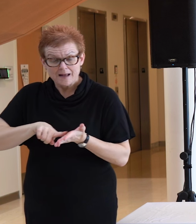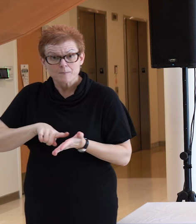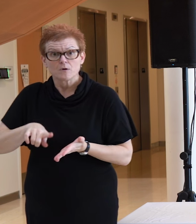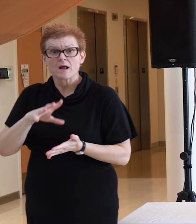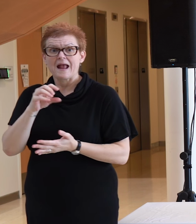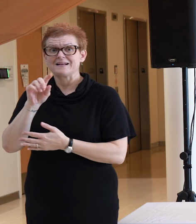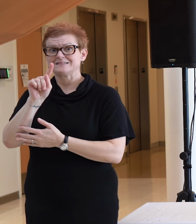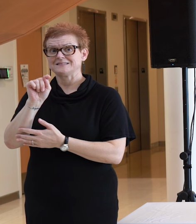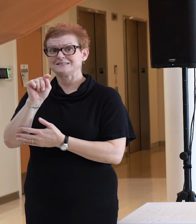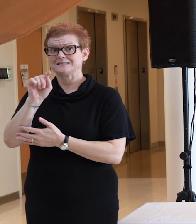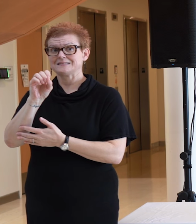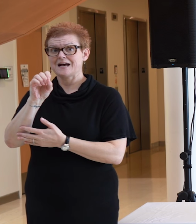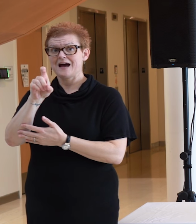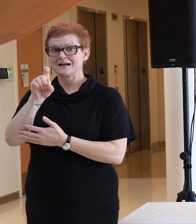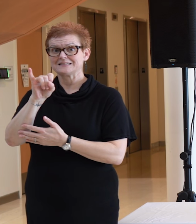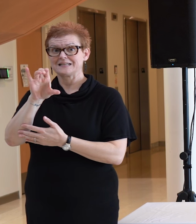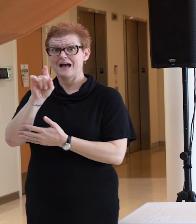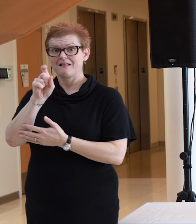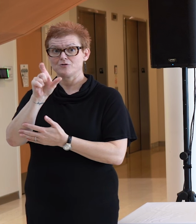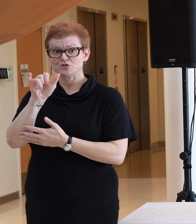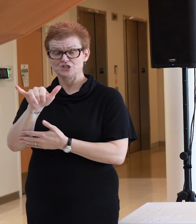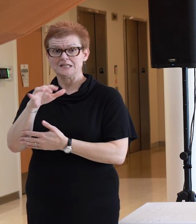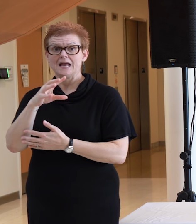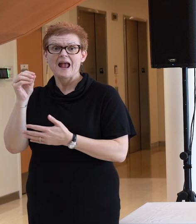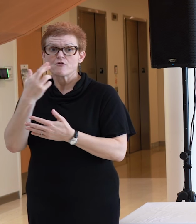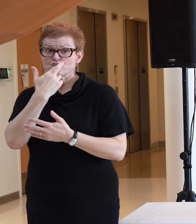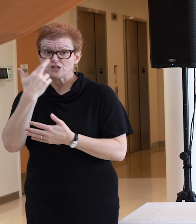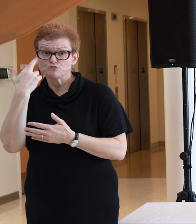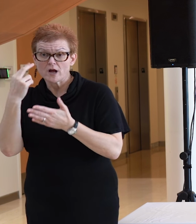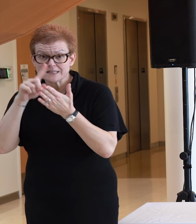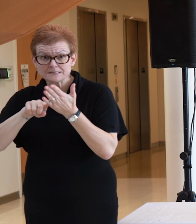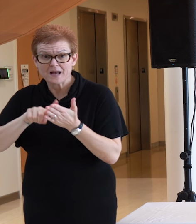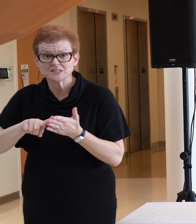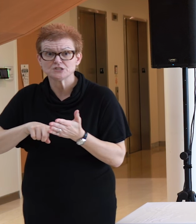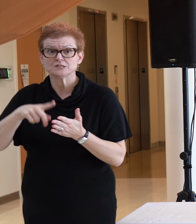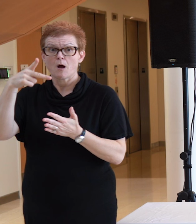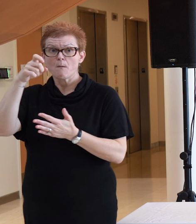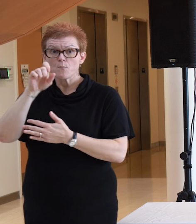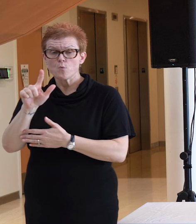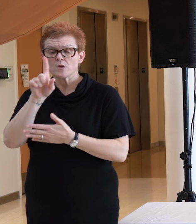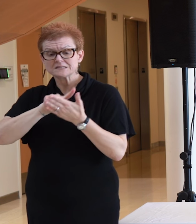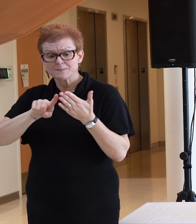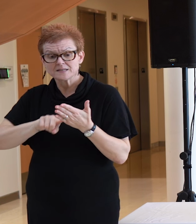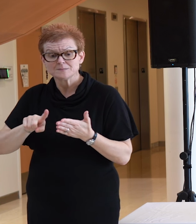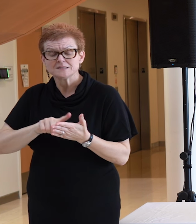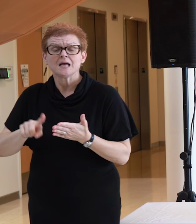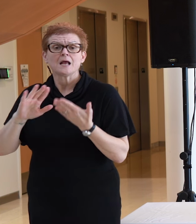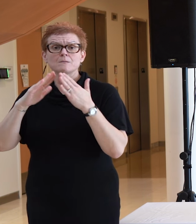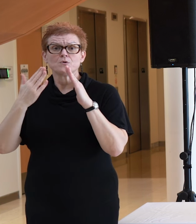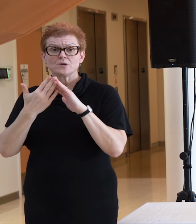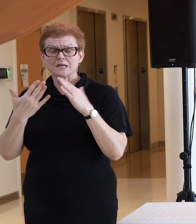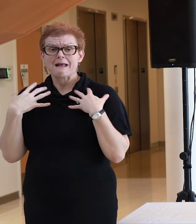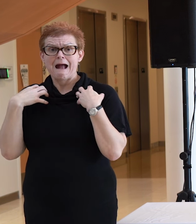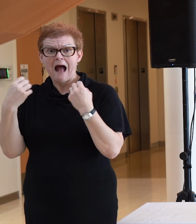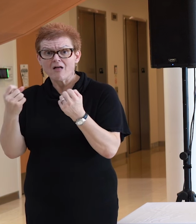toxicology, hotel and restaurant inspections, pool inspections, community health workers, and much, much, much